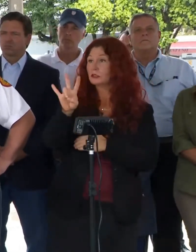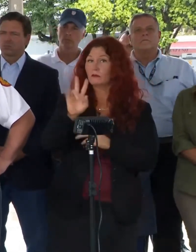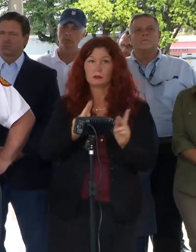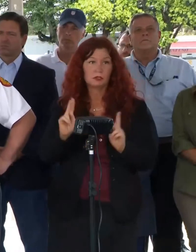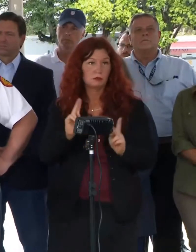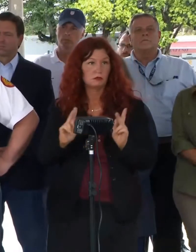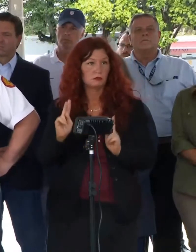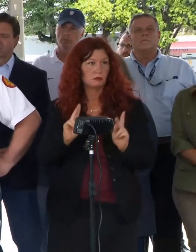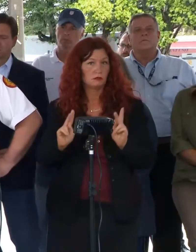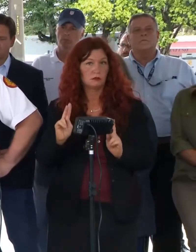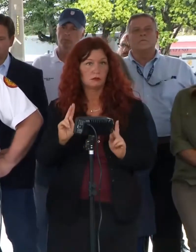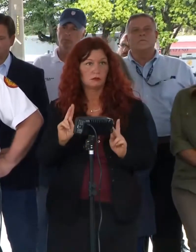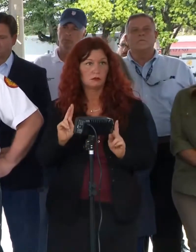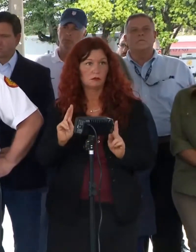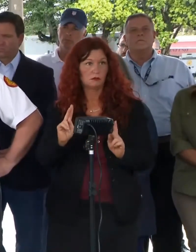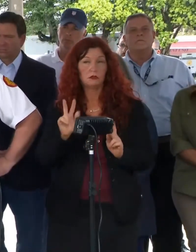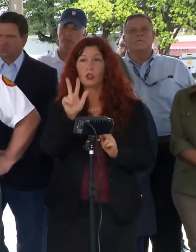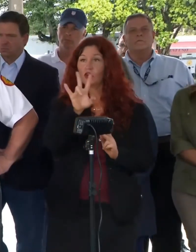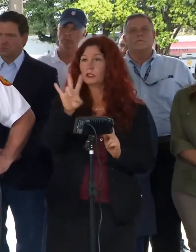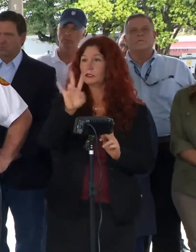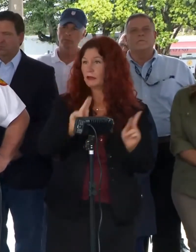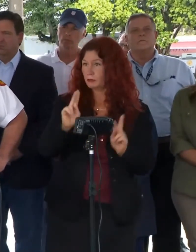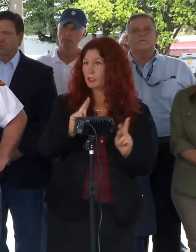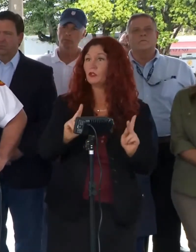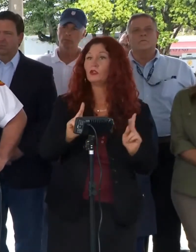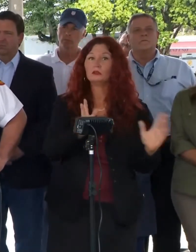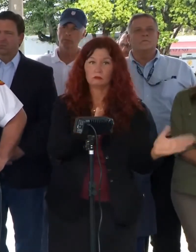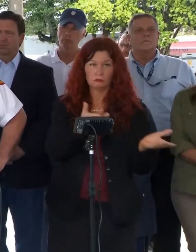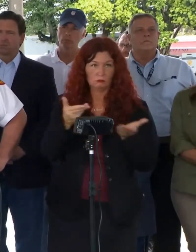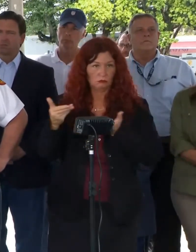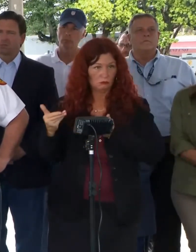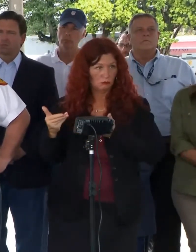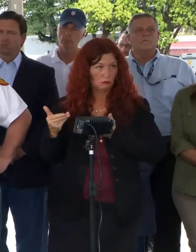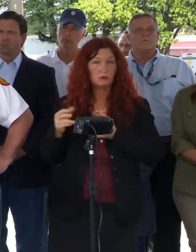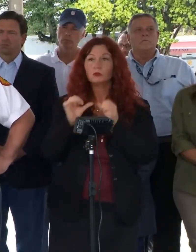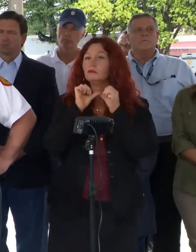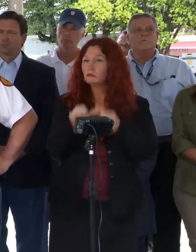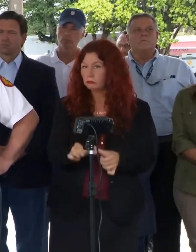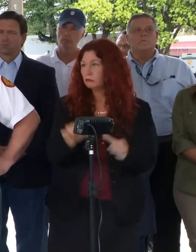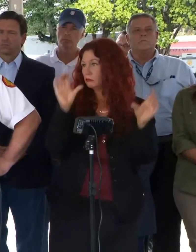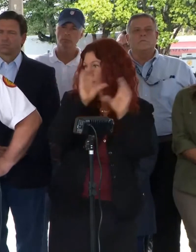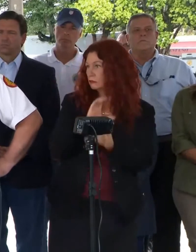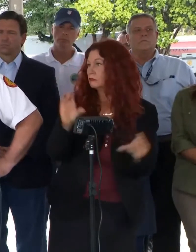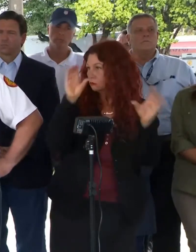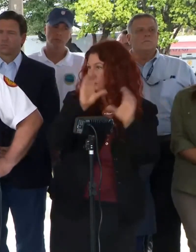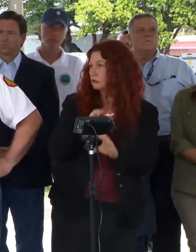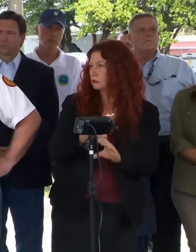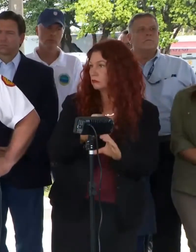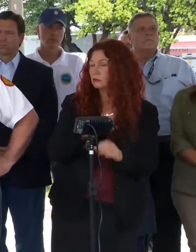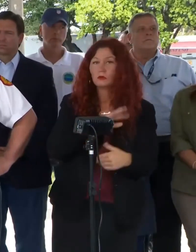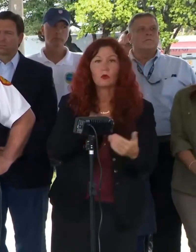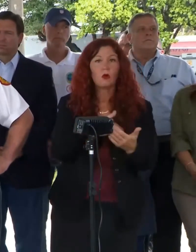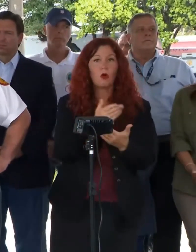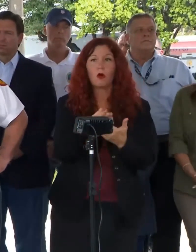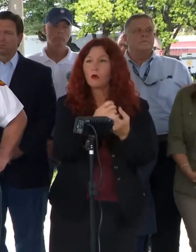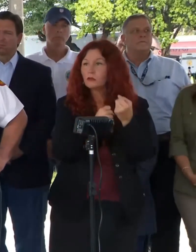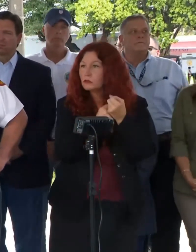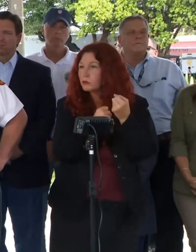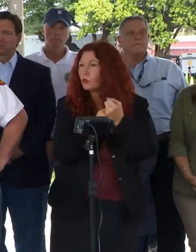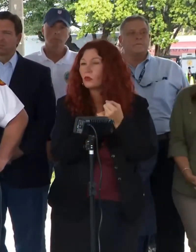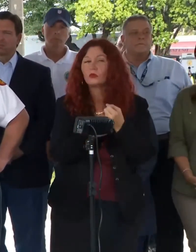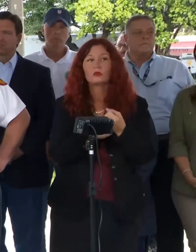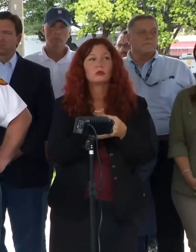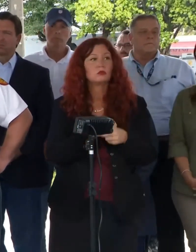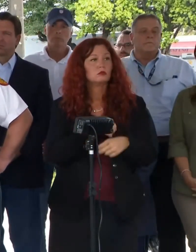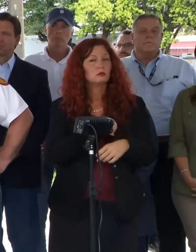individuals. And we continue searching with all our assets and all our support assets. All the task forces here in Florida, as well as